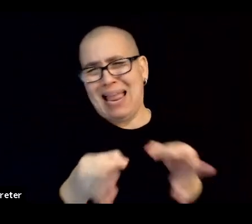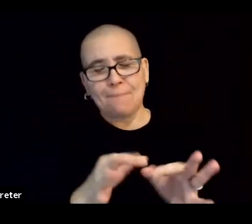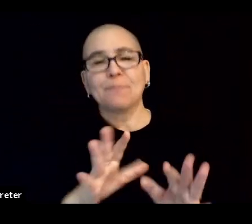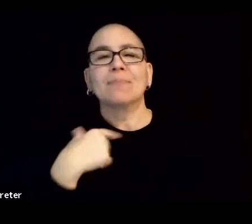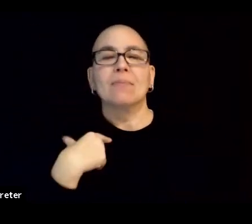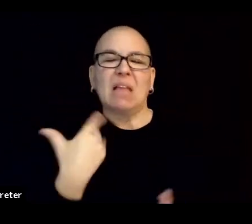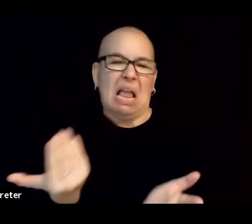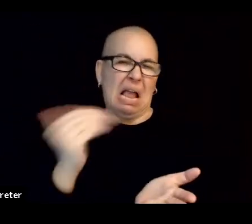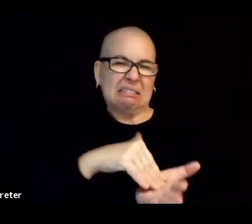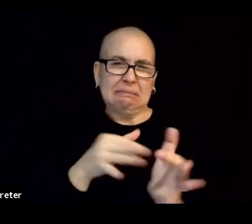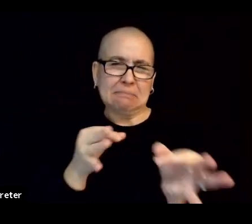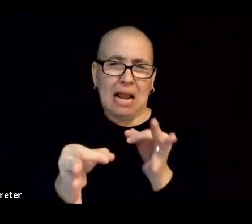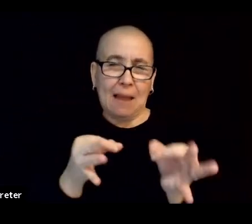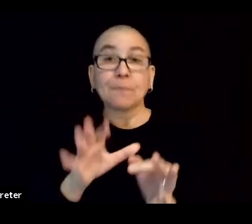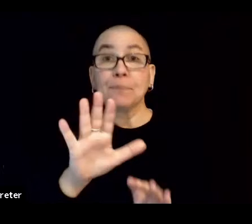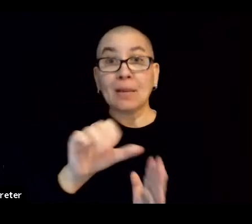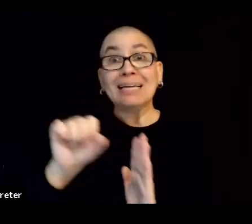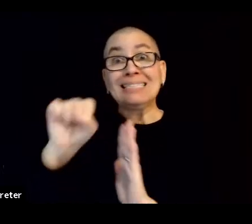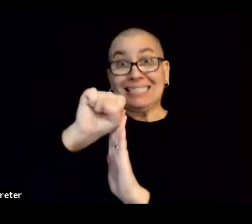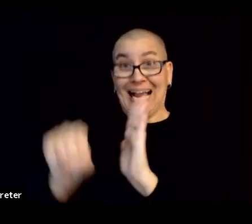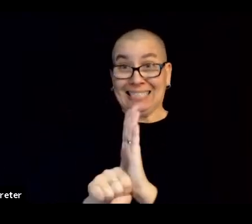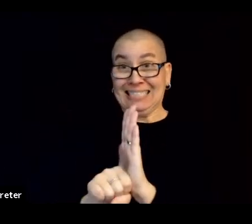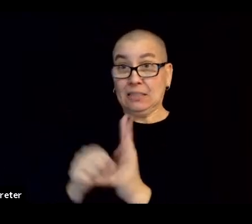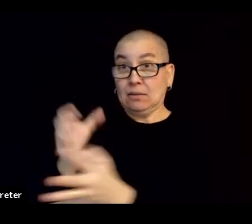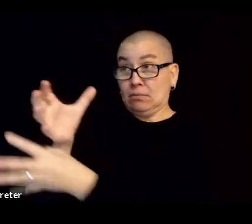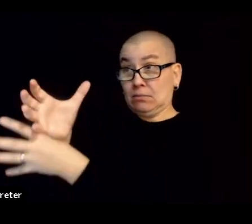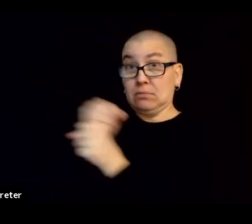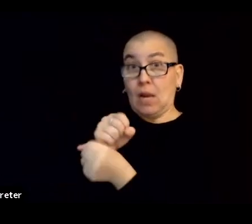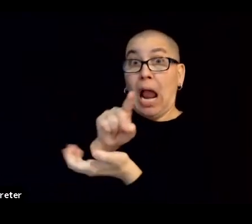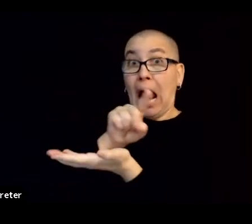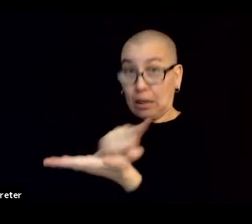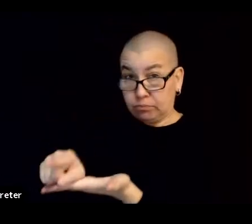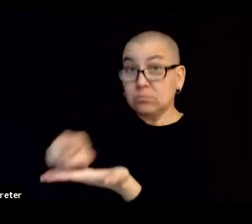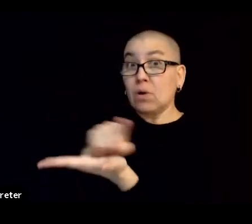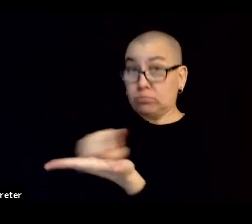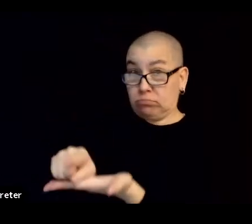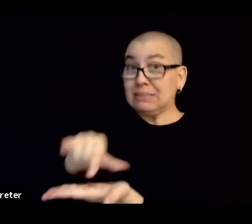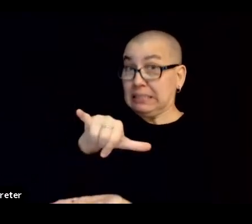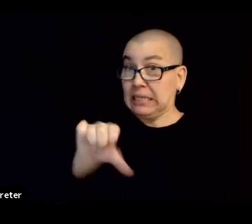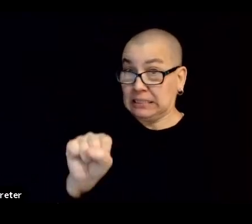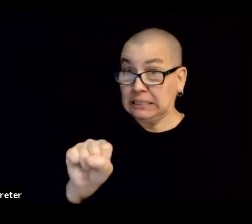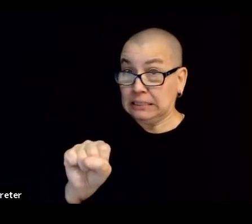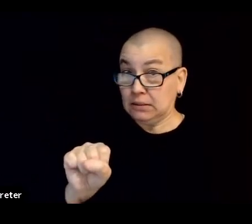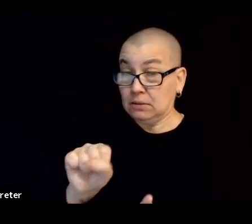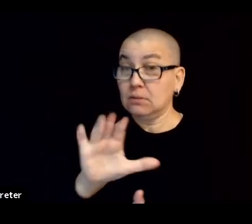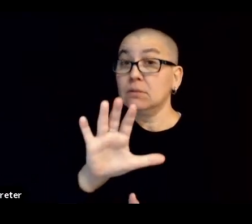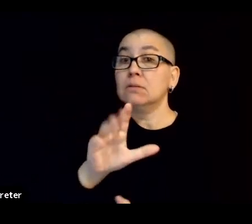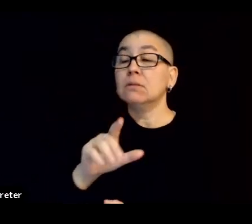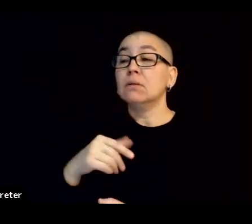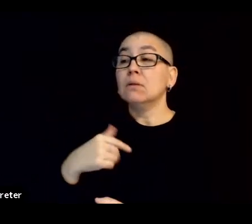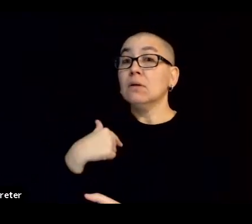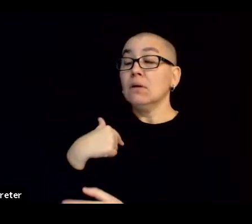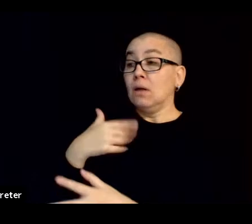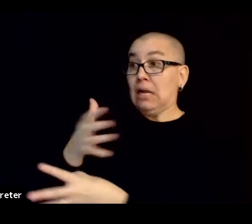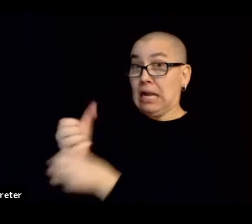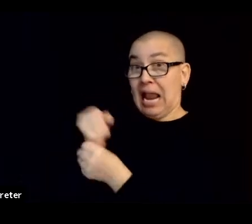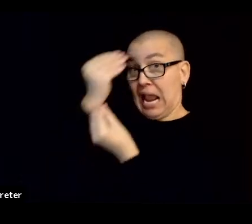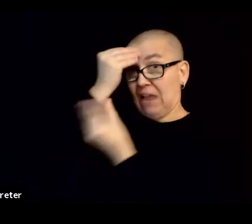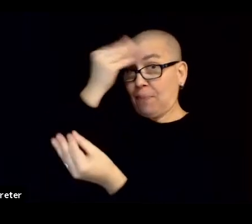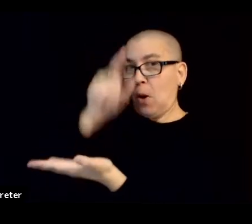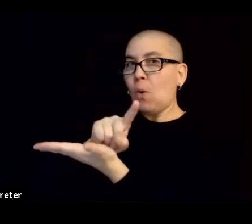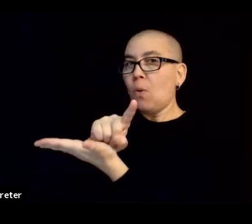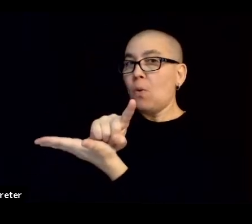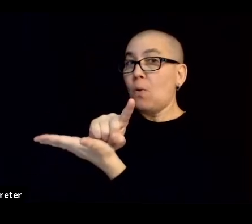each week, or 1 week at a time, we know what we're getting the following week. And bear in mind, too, that we have to manage